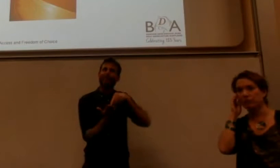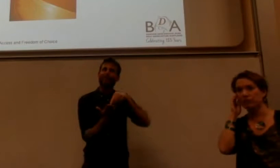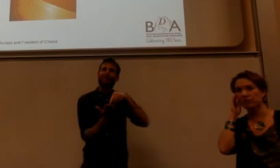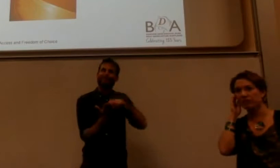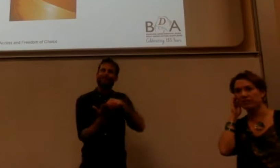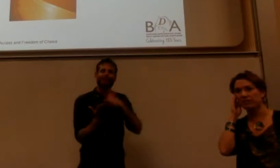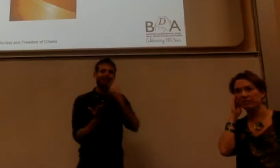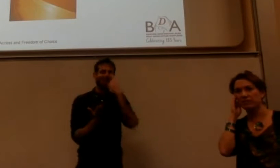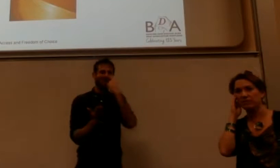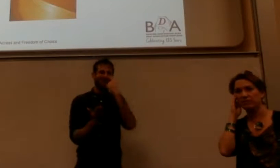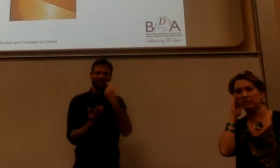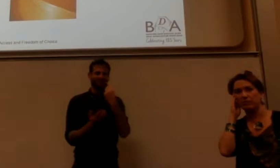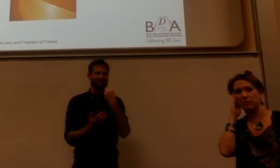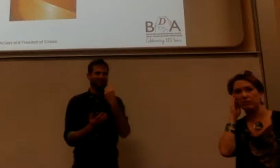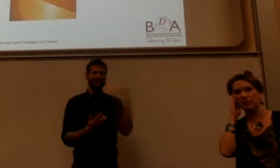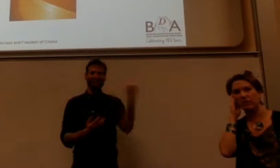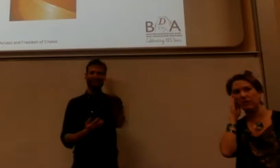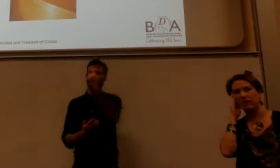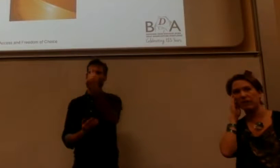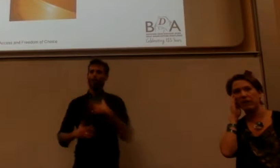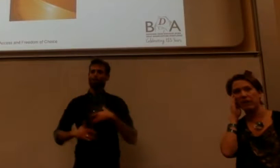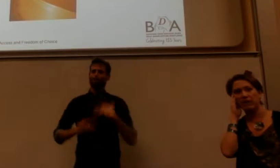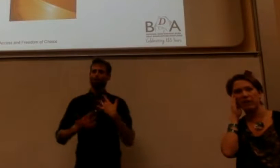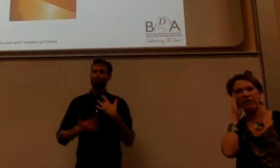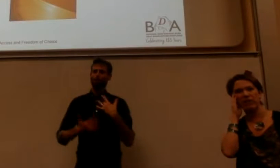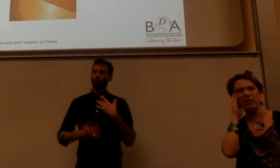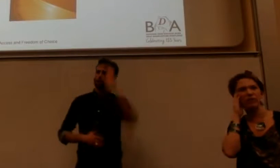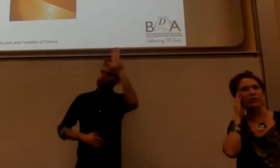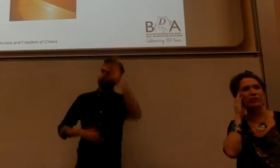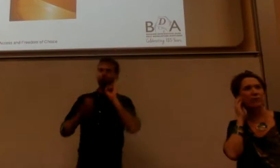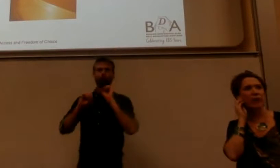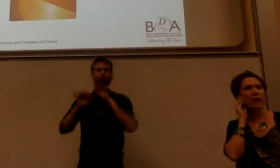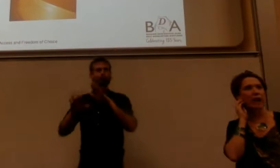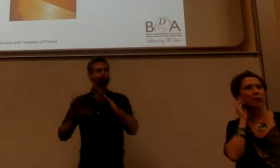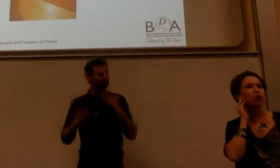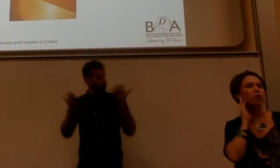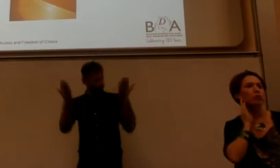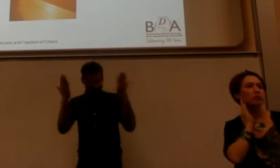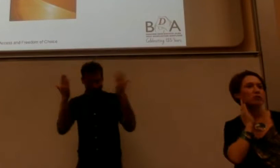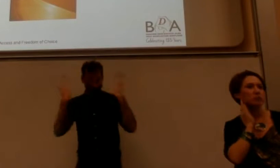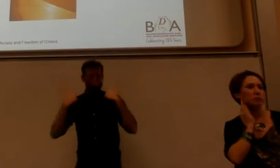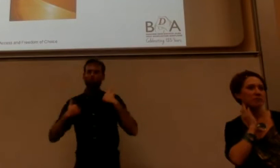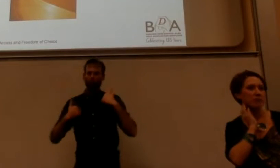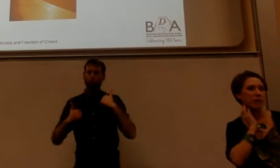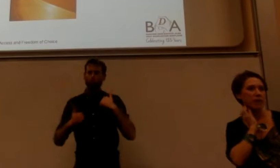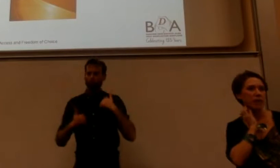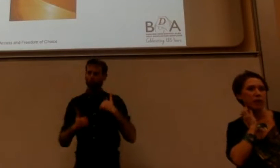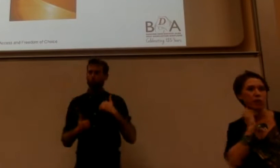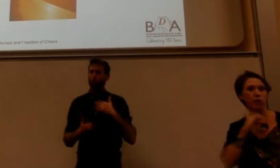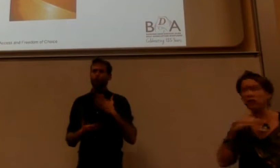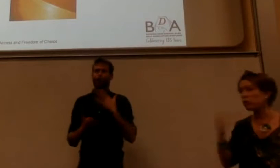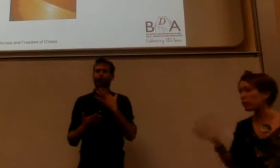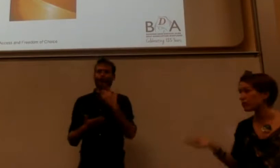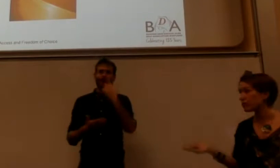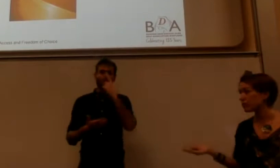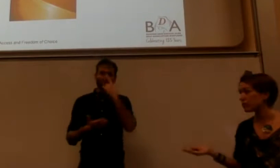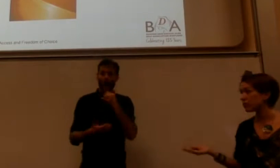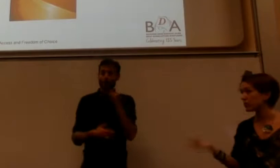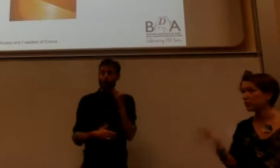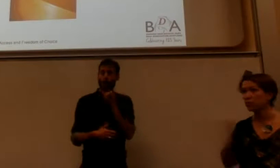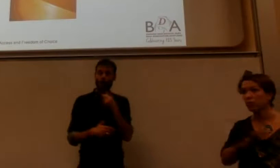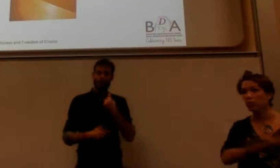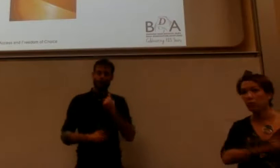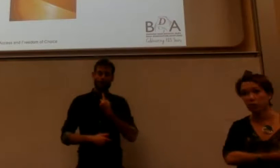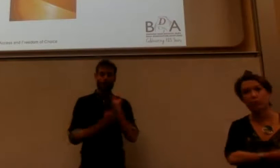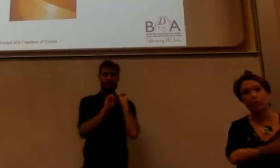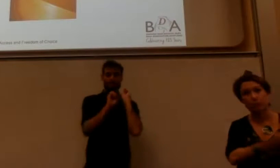of opportunities to influence, and really I think you have a lot of choice about how you want to participate, whether you want support